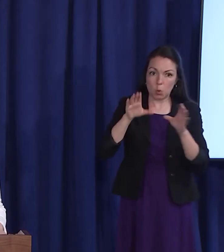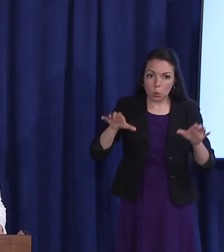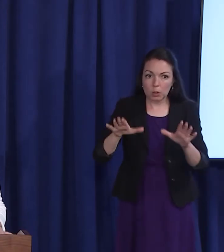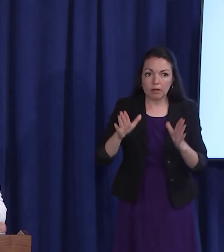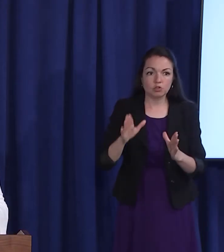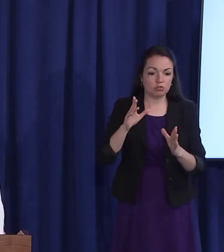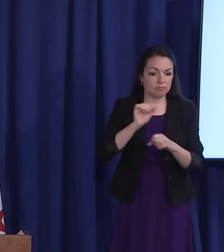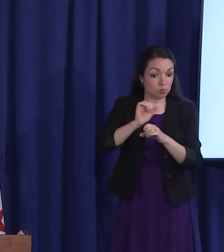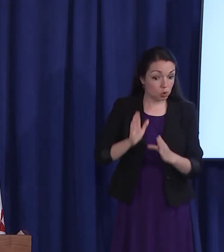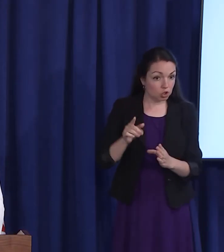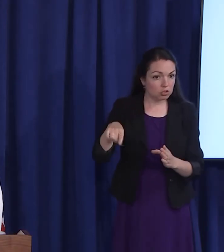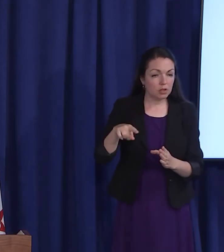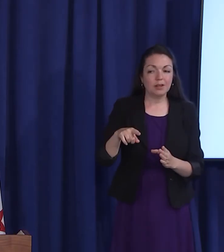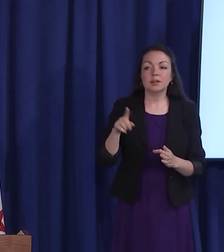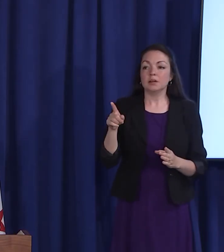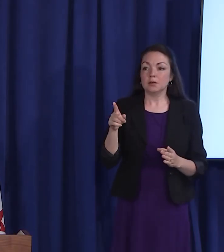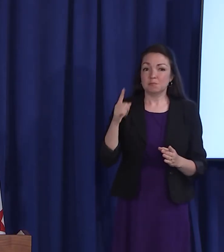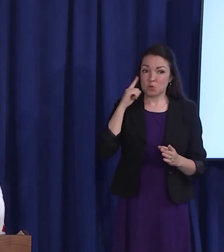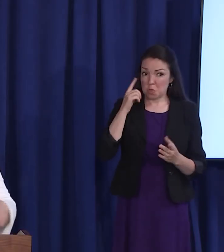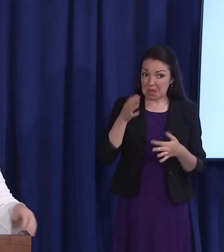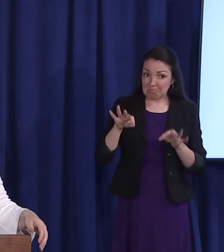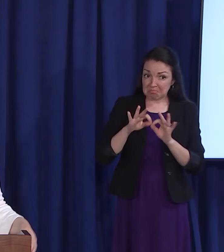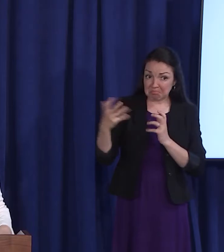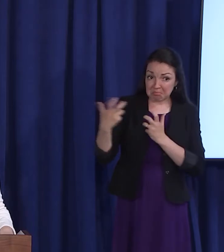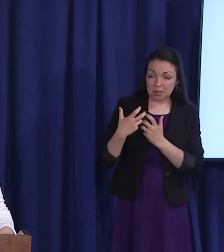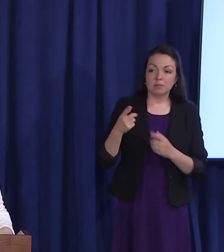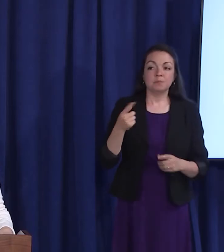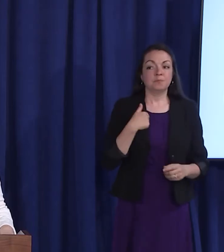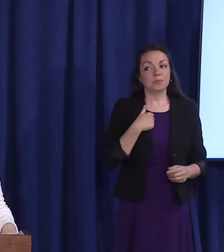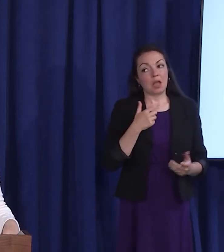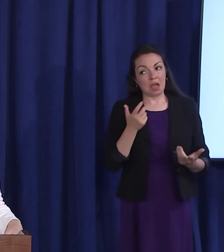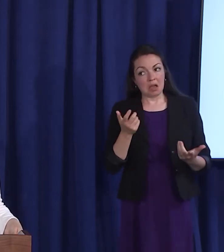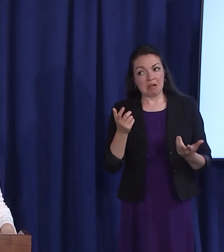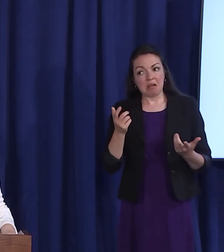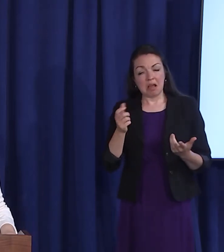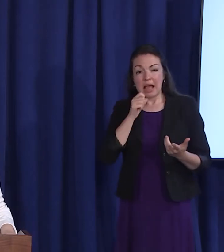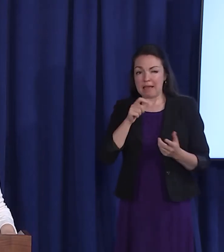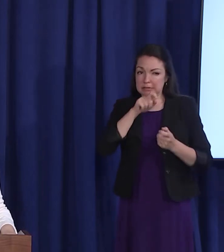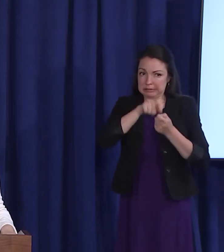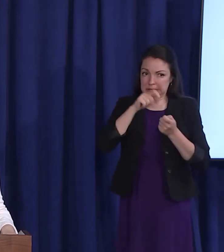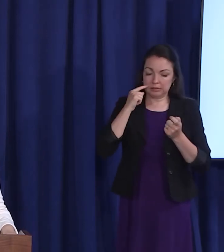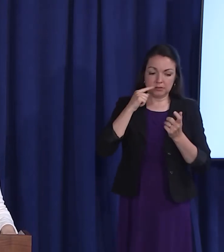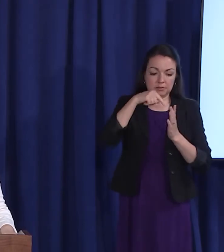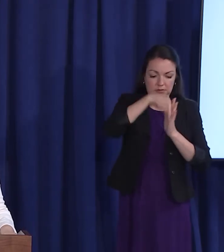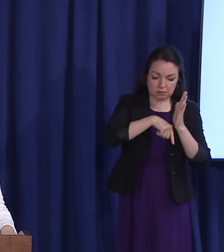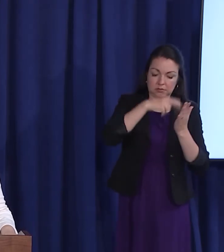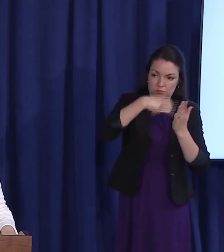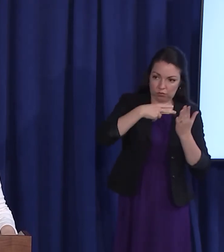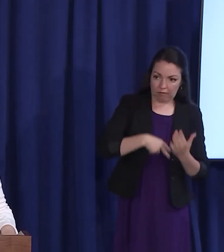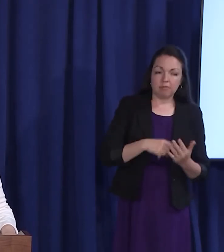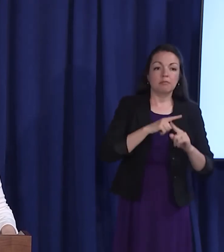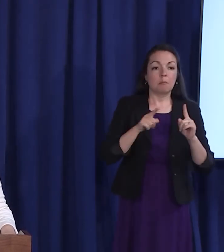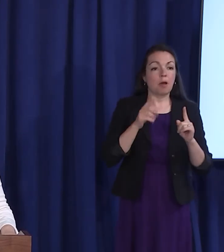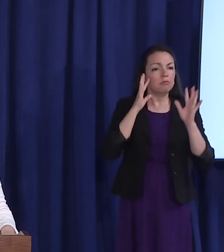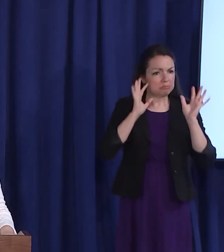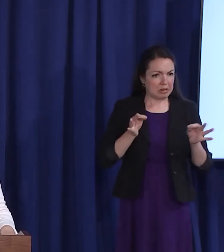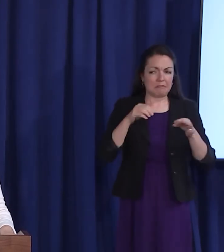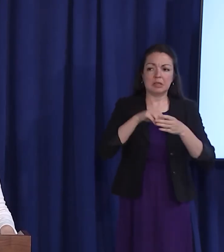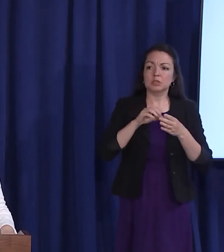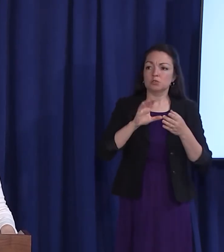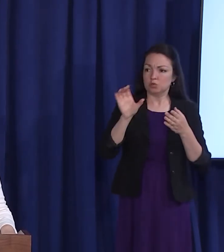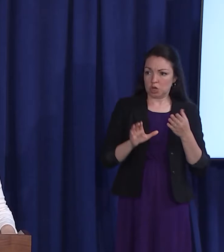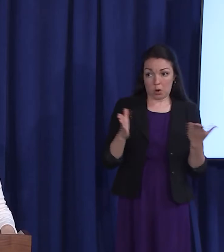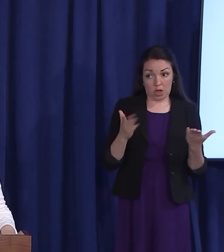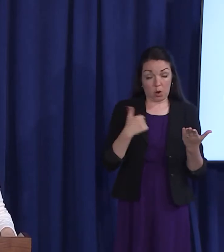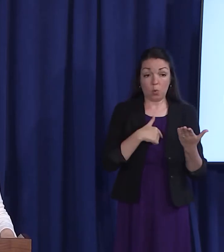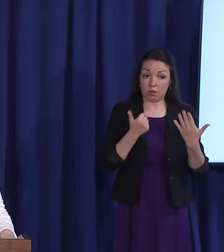So I have not read the details of the bill, so I'd want to do that to weigh in officially. But I can tell you that we certainly here in Chicago actually did